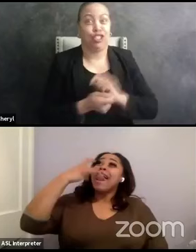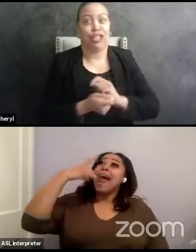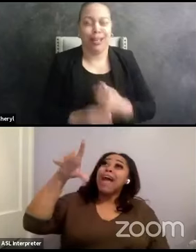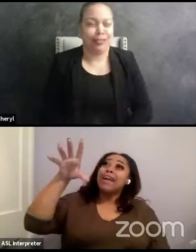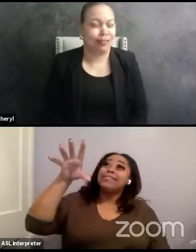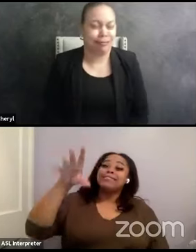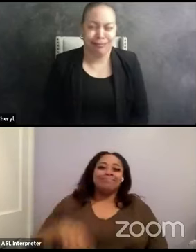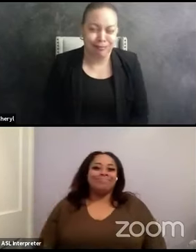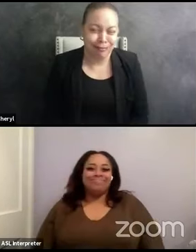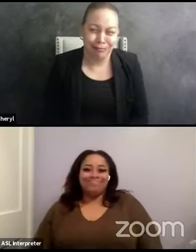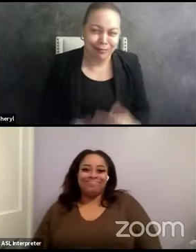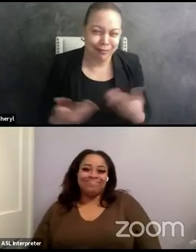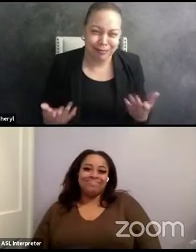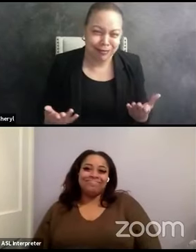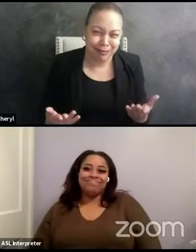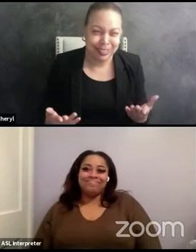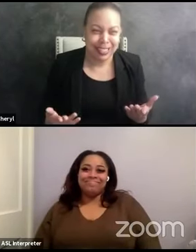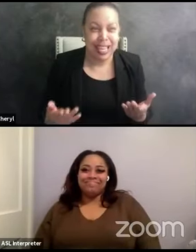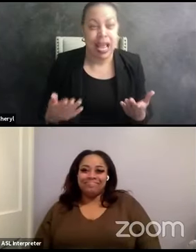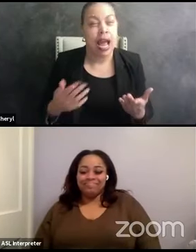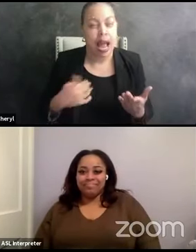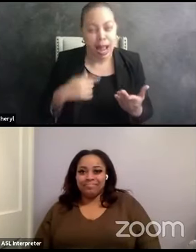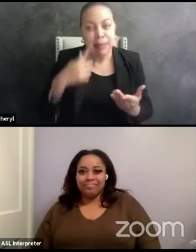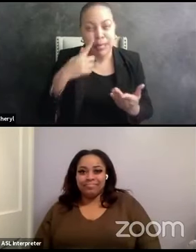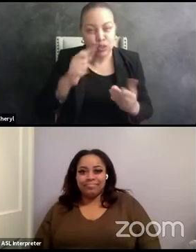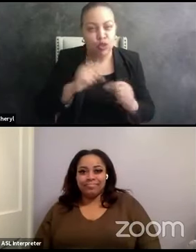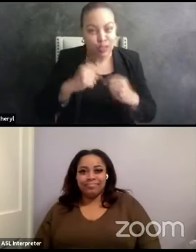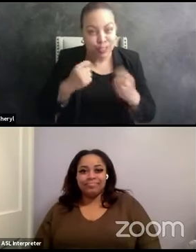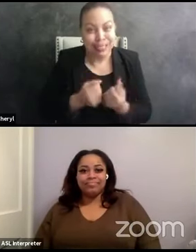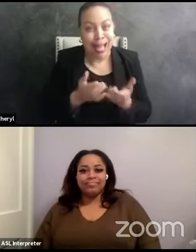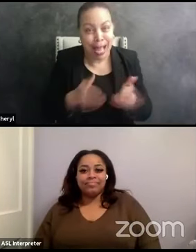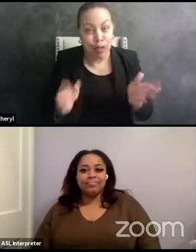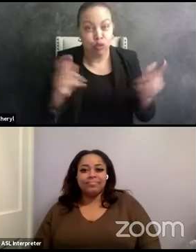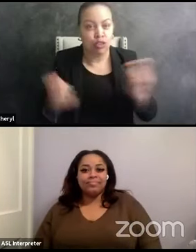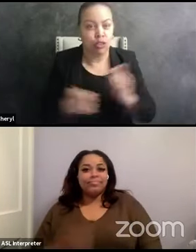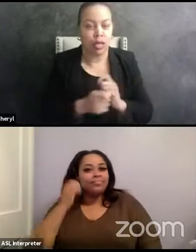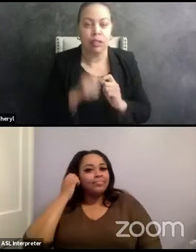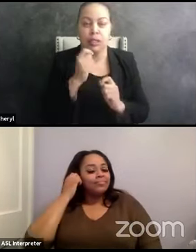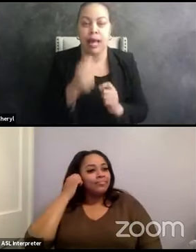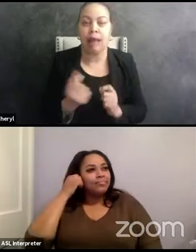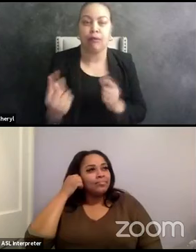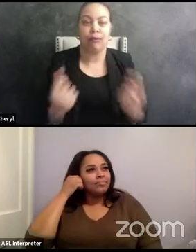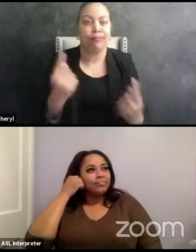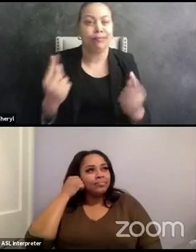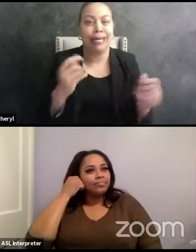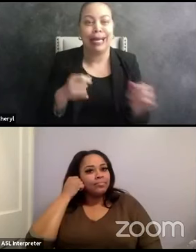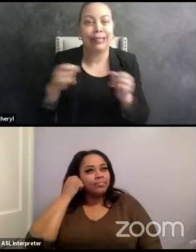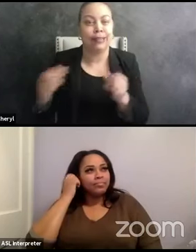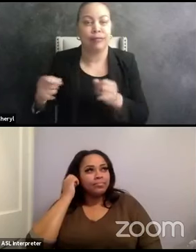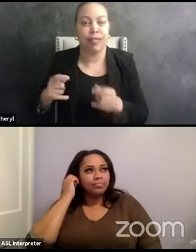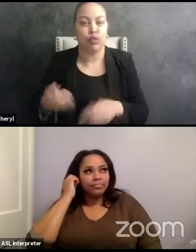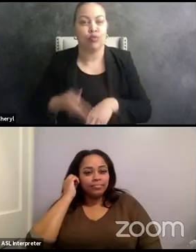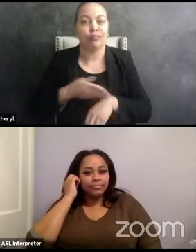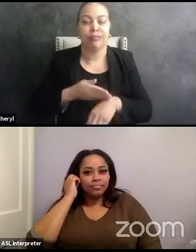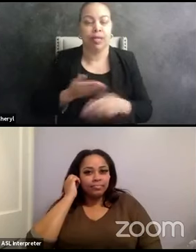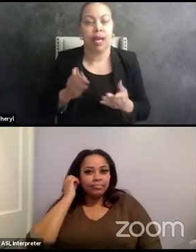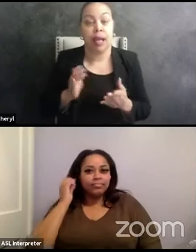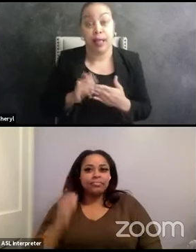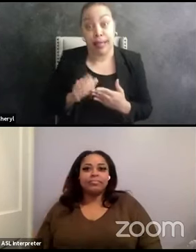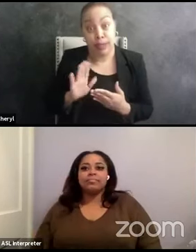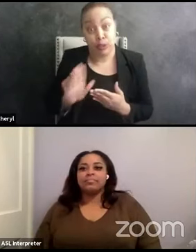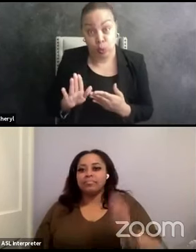right. Like, I'm interested in societal change, not individual redemption. That's your path if you should Mm. choose to take